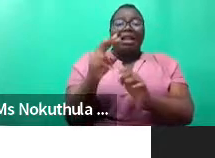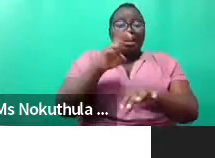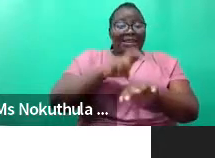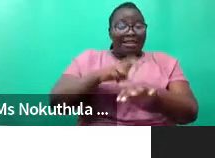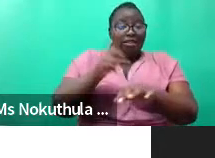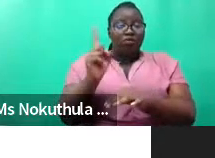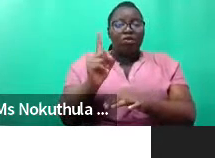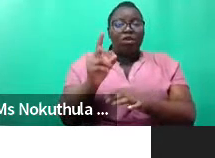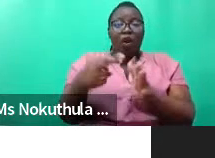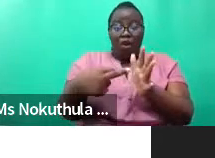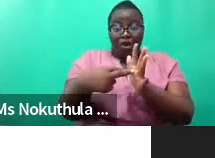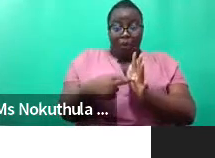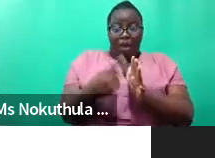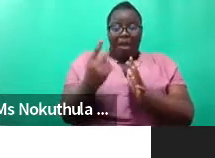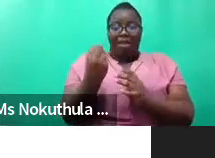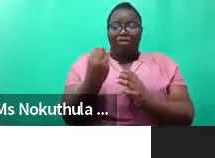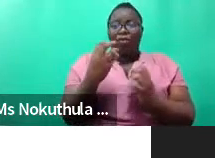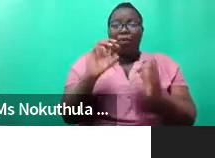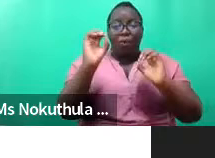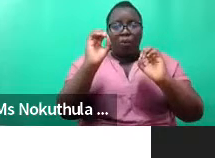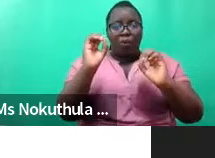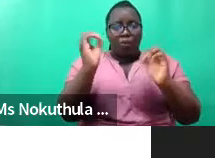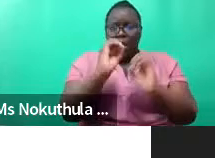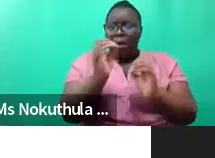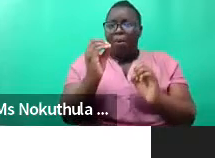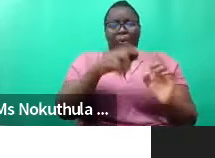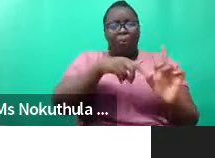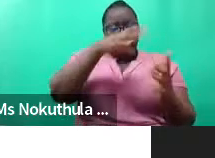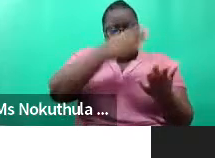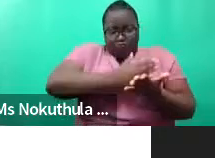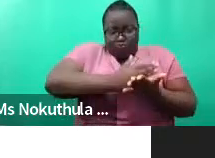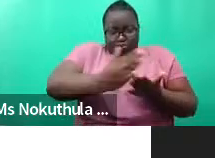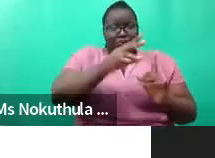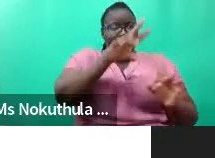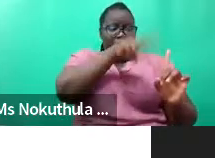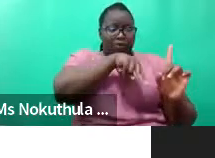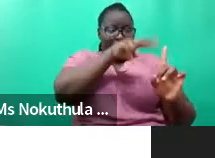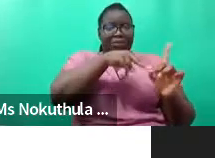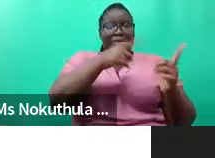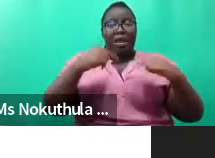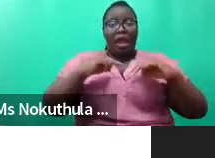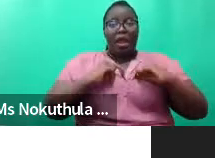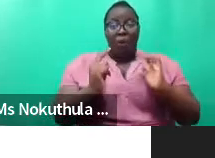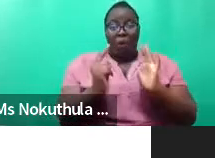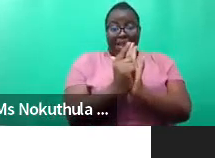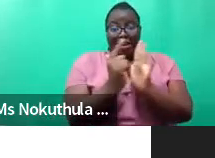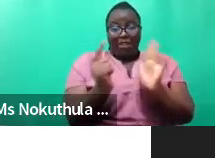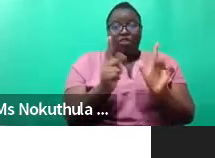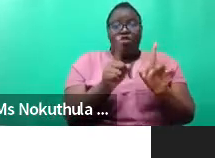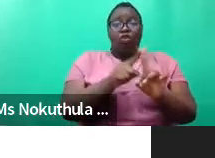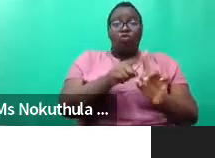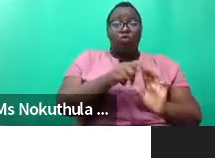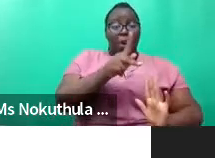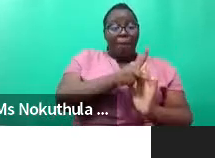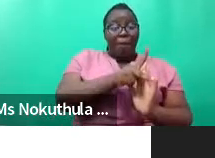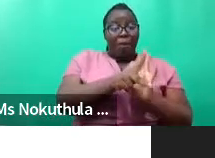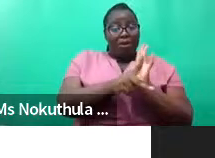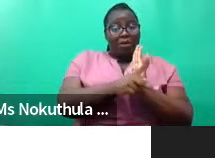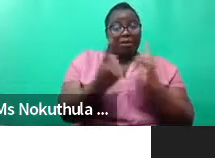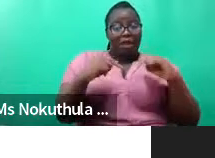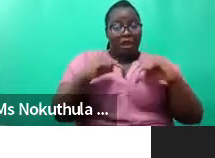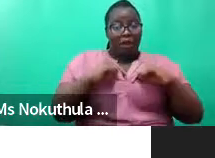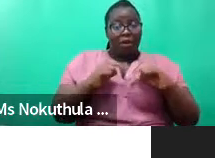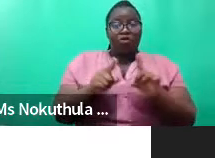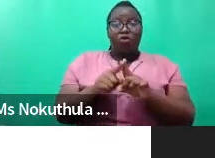non-discrimination and reasonable accommodation in our legislation, in our policies, and to have measures to ensure that